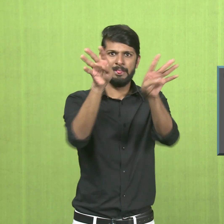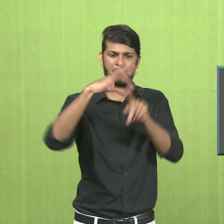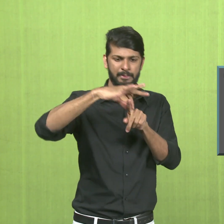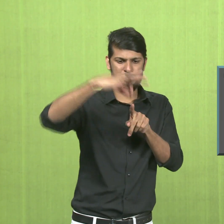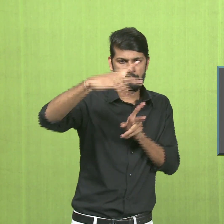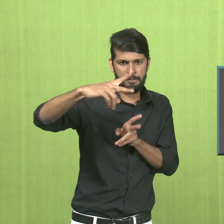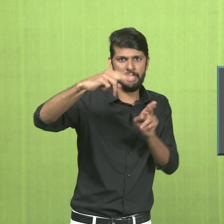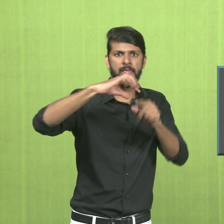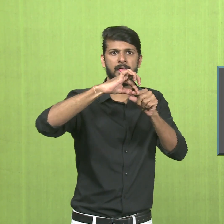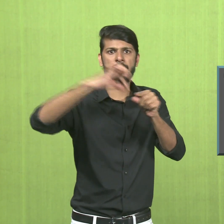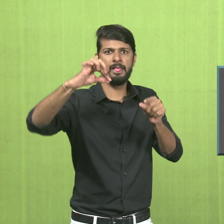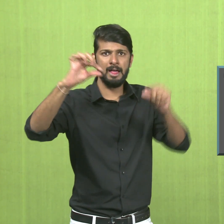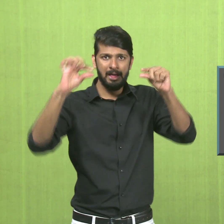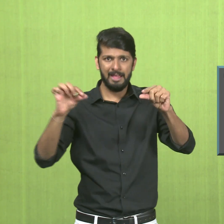local grass which is called salati,